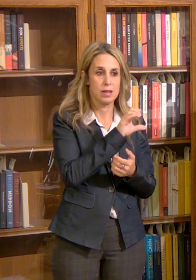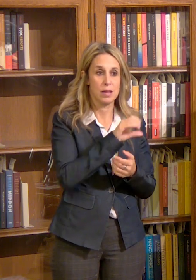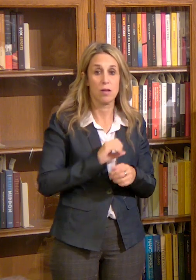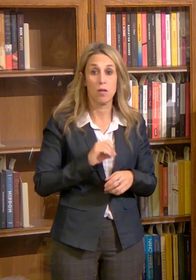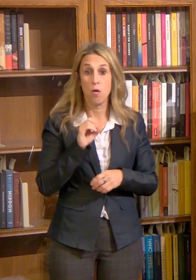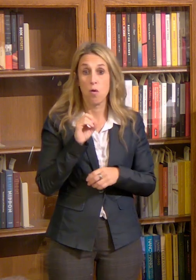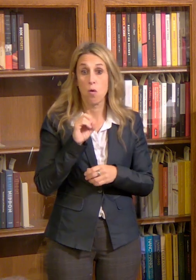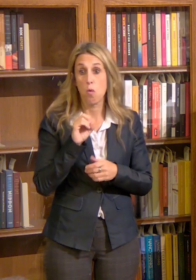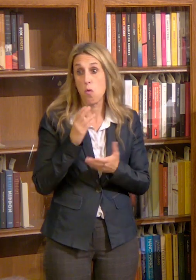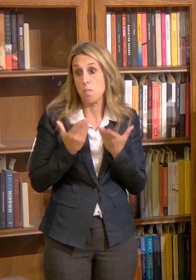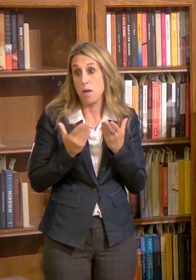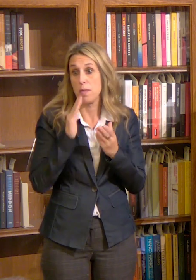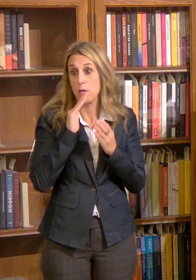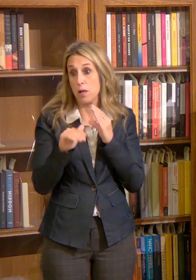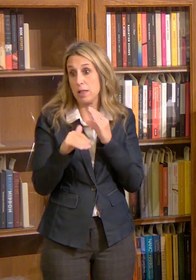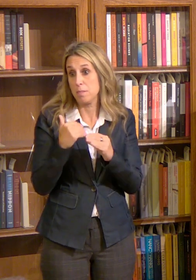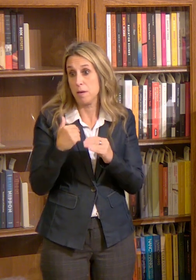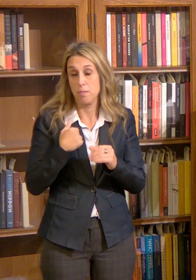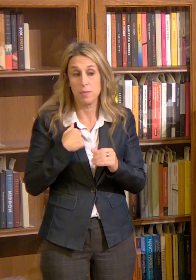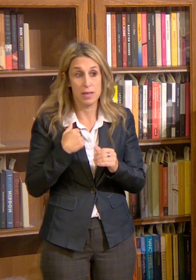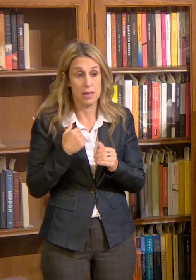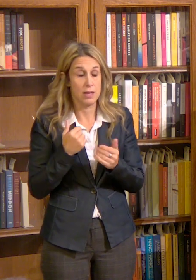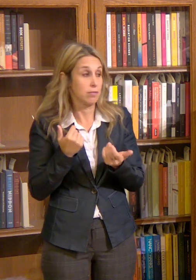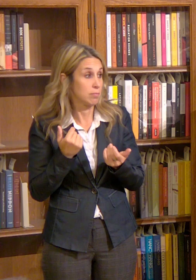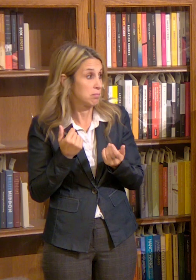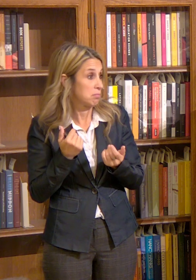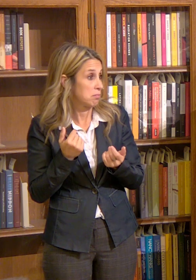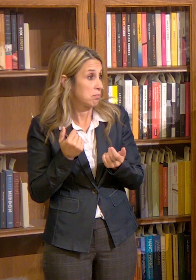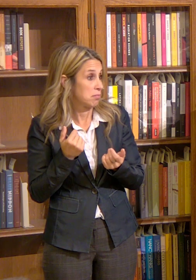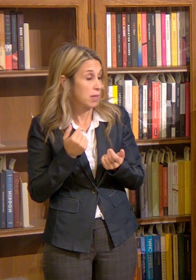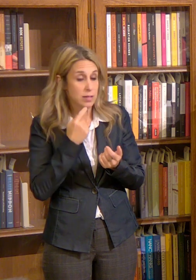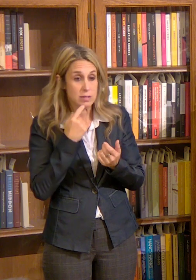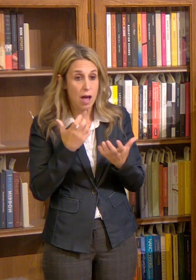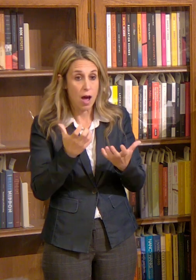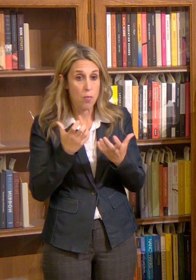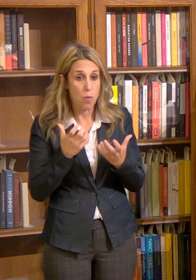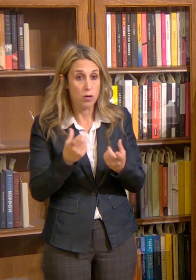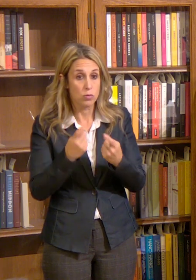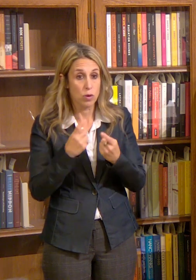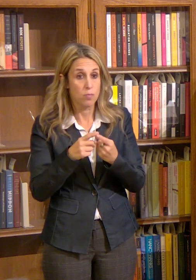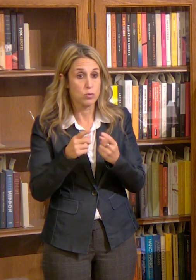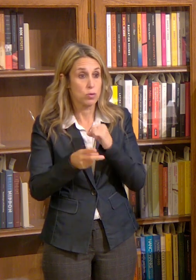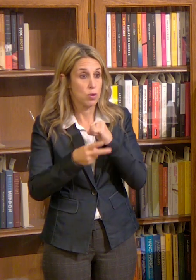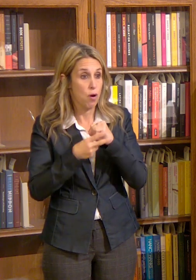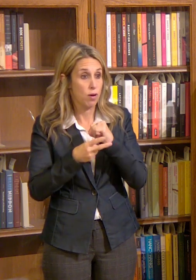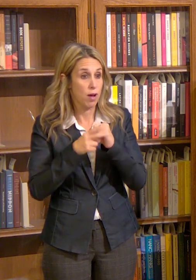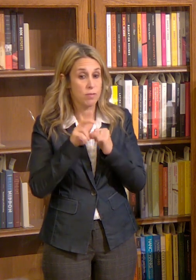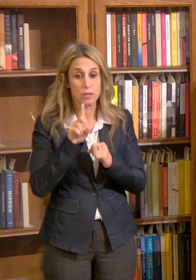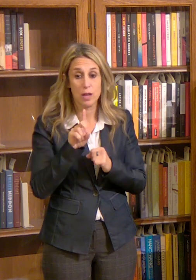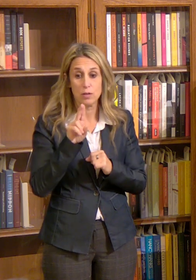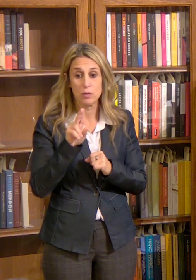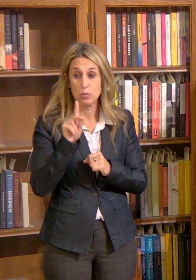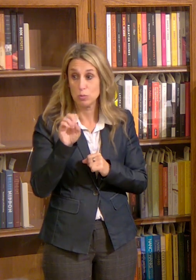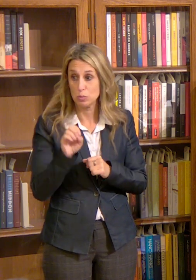maybe they'll shoot me an email and say I want to come to the archives at